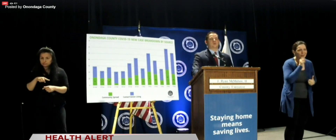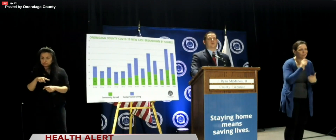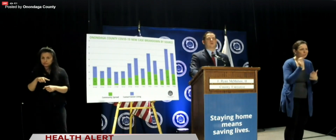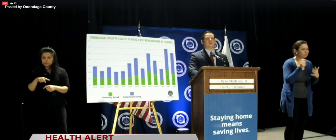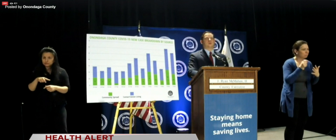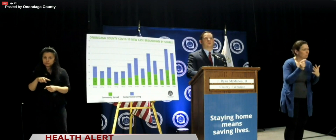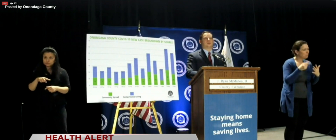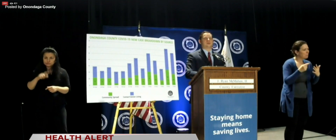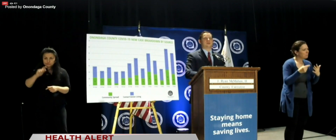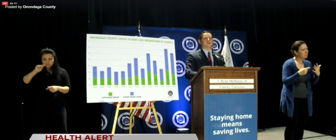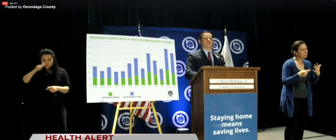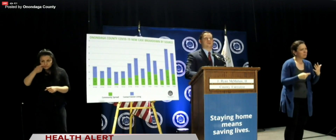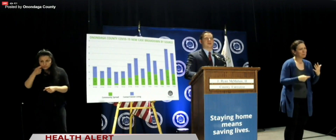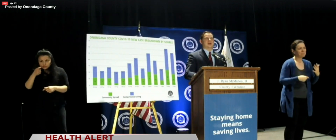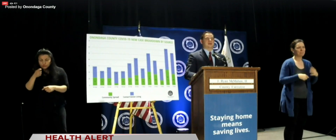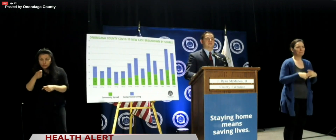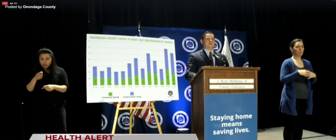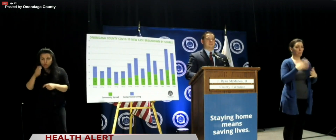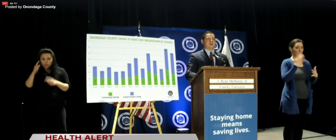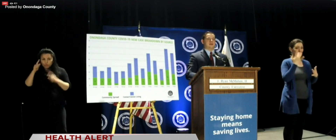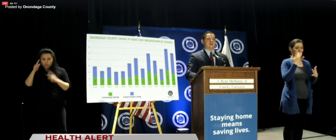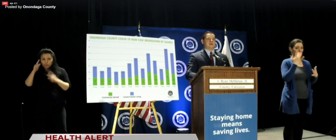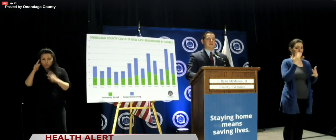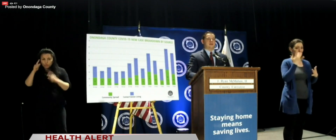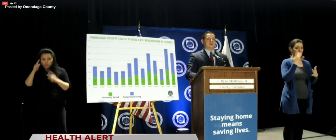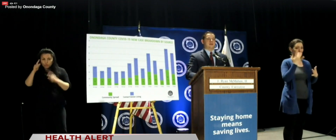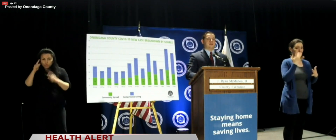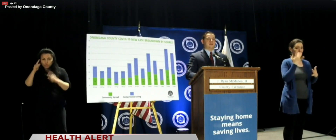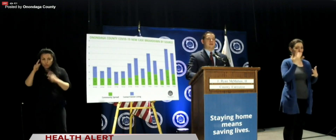to test many people